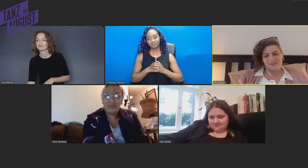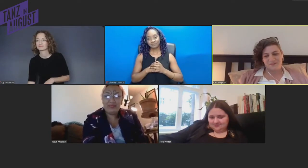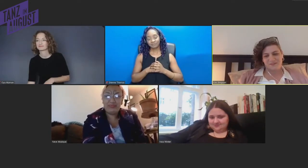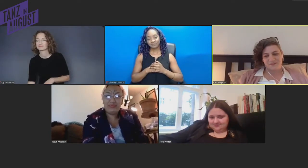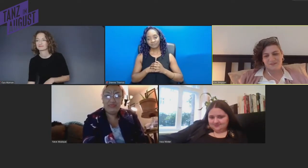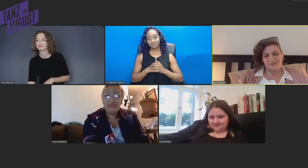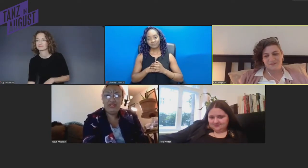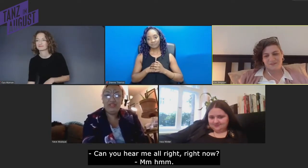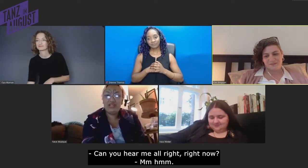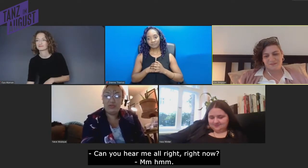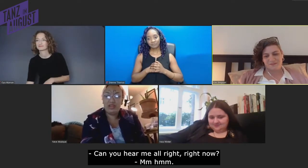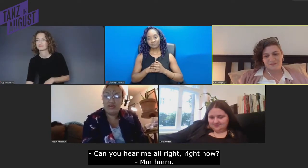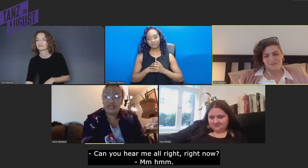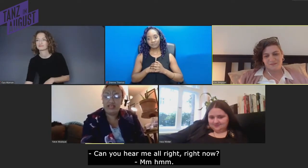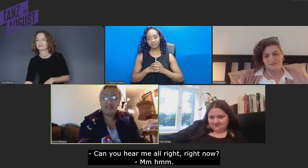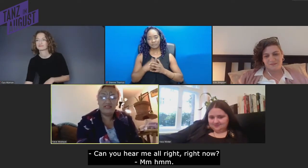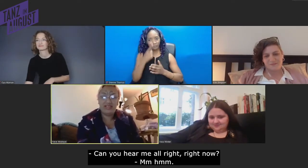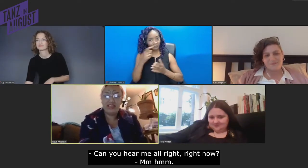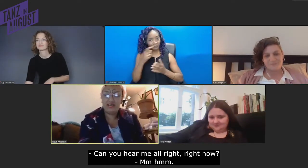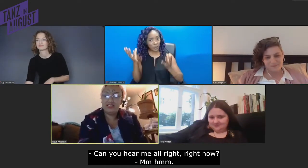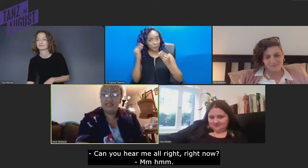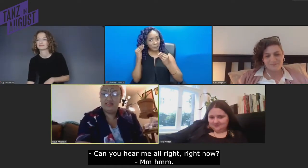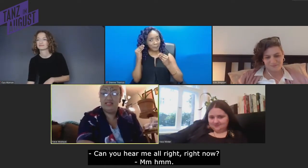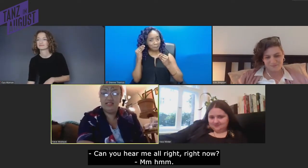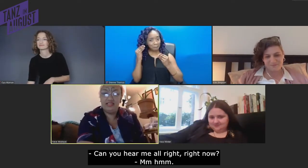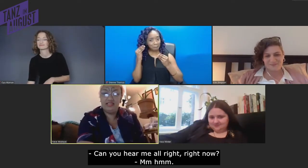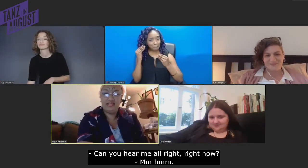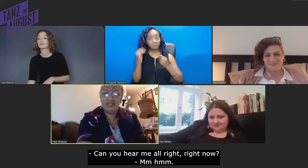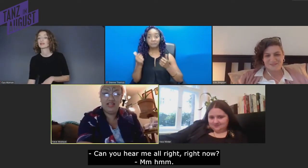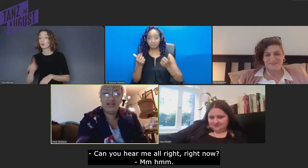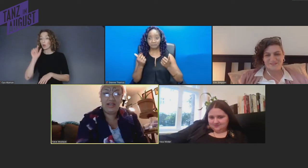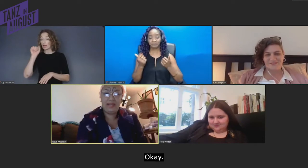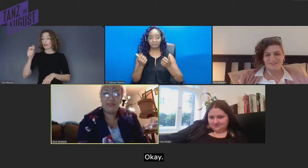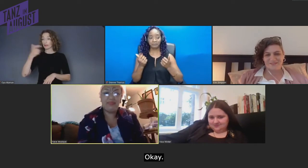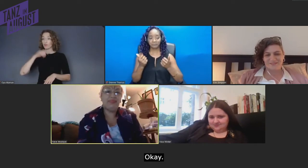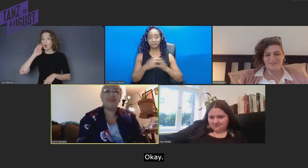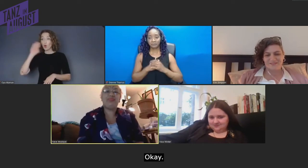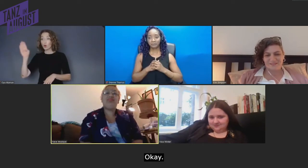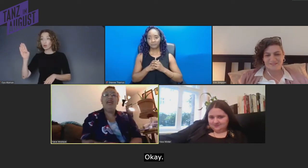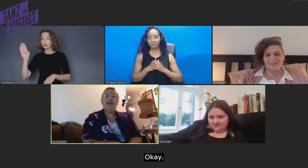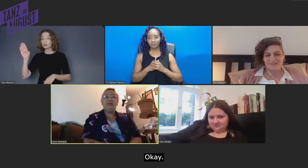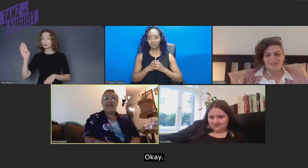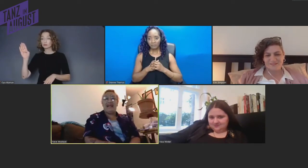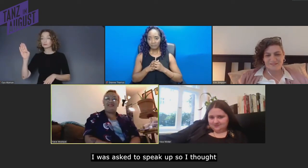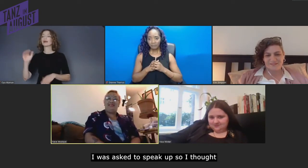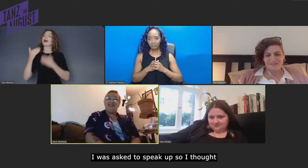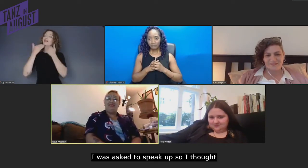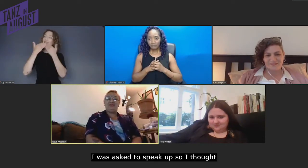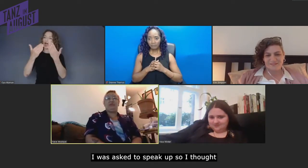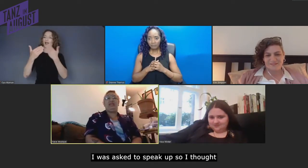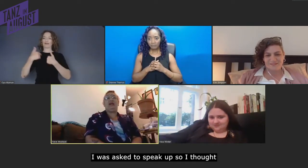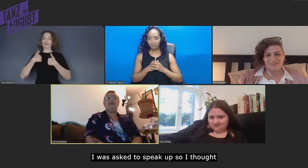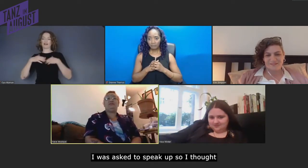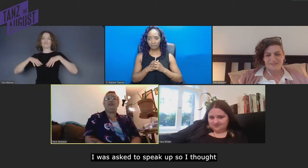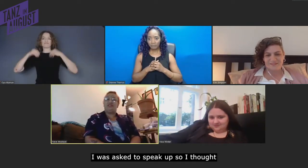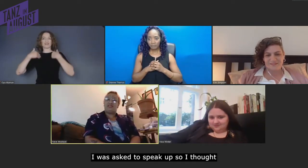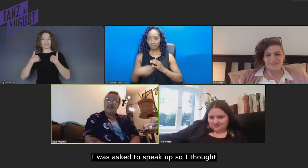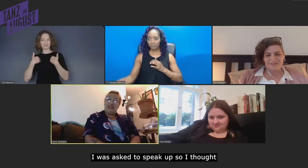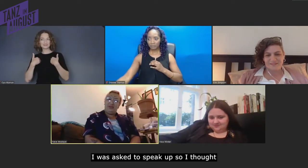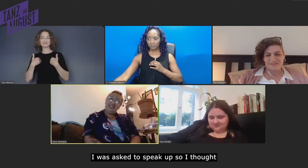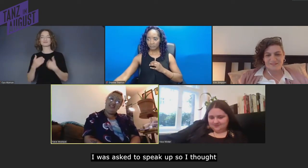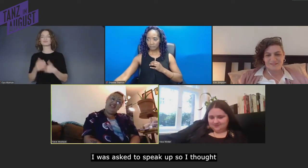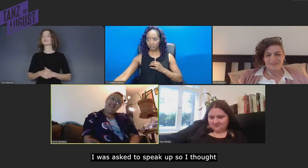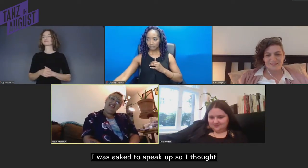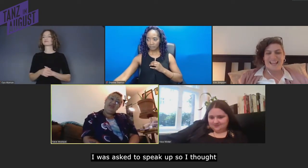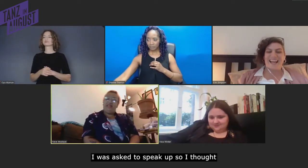great. You can hear me all right now? Mm-hmm. Okay. I was asked to speak up, so I just thought